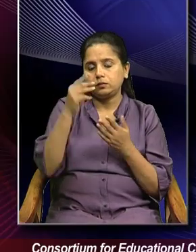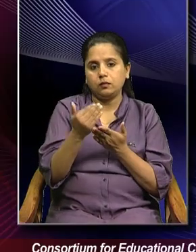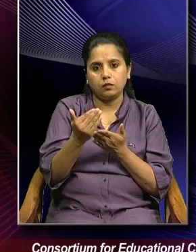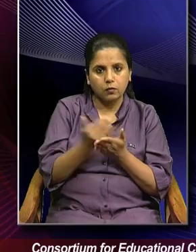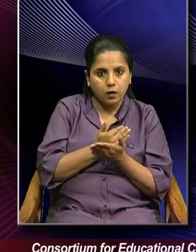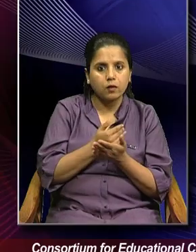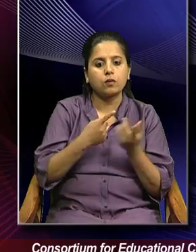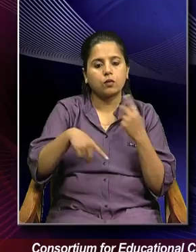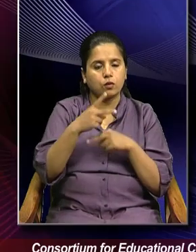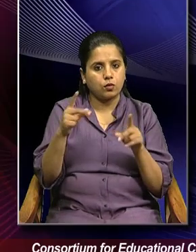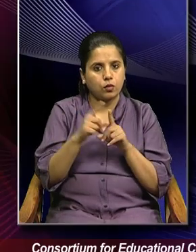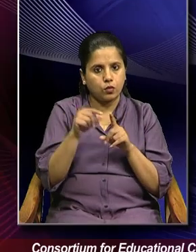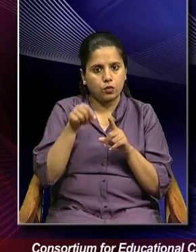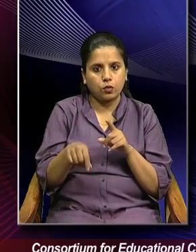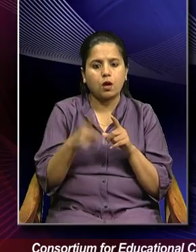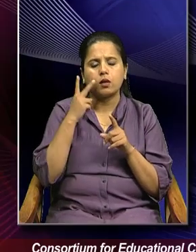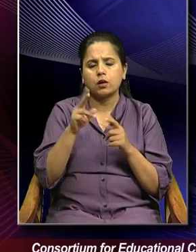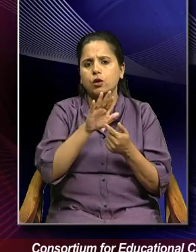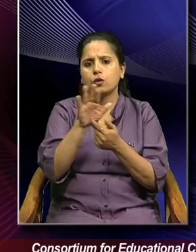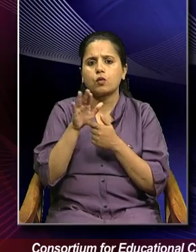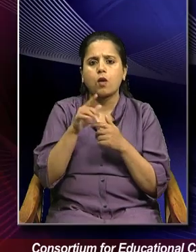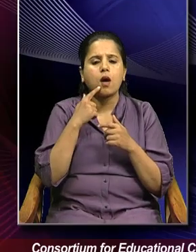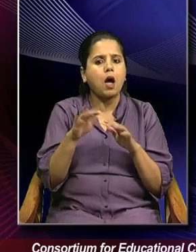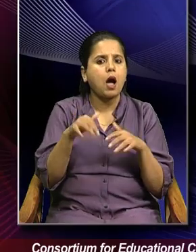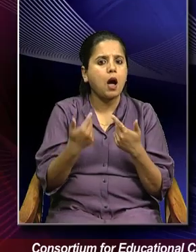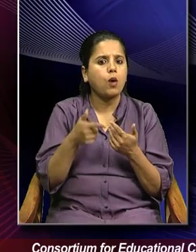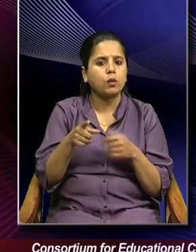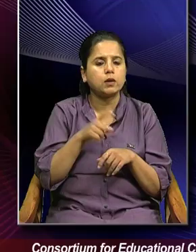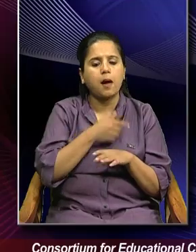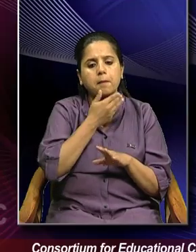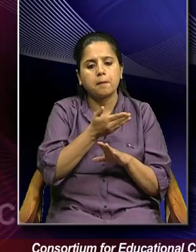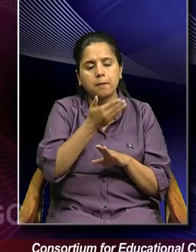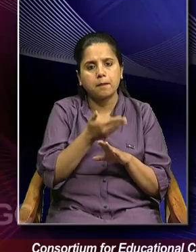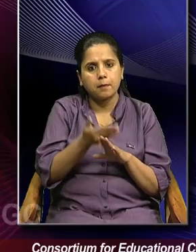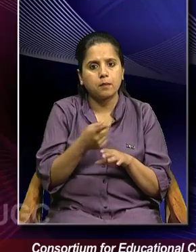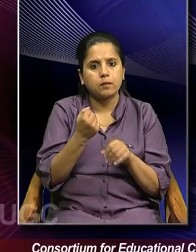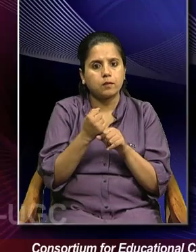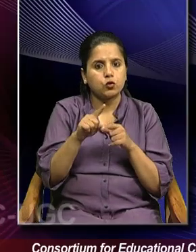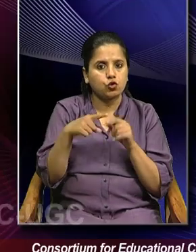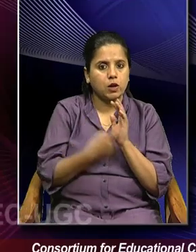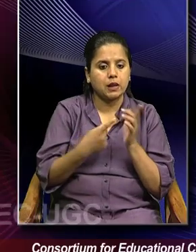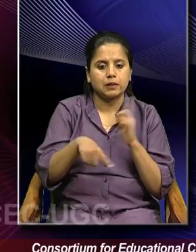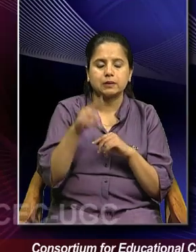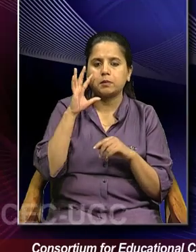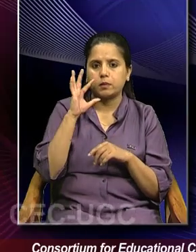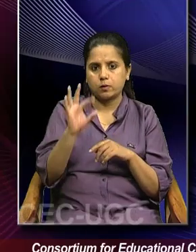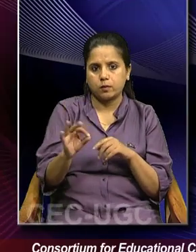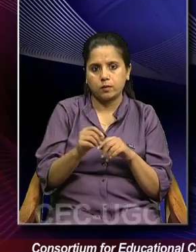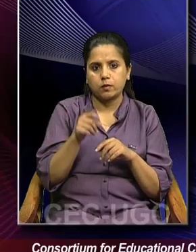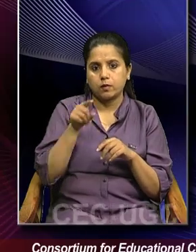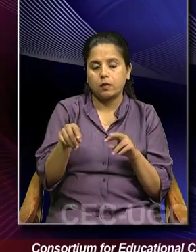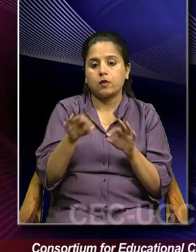and security, points out that how over the time gender is important. And in